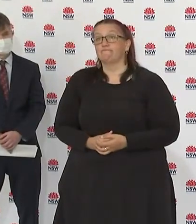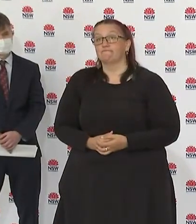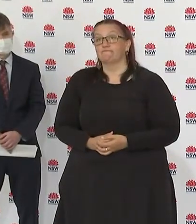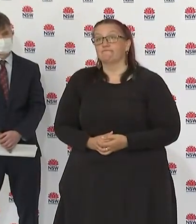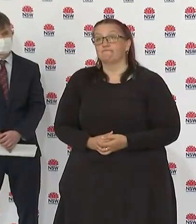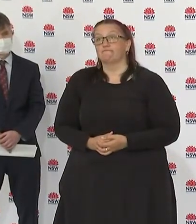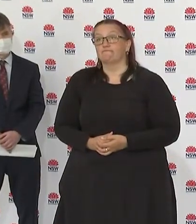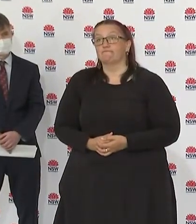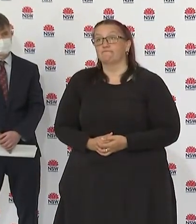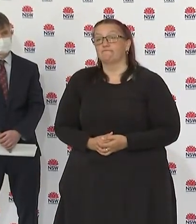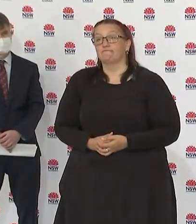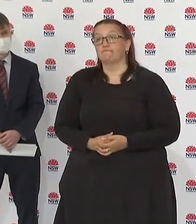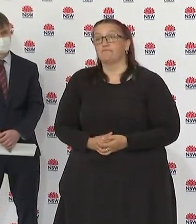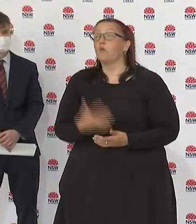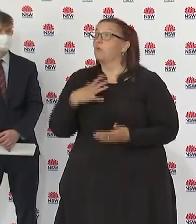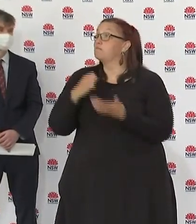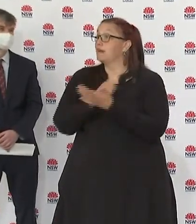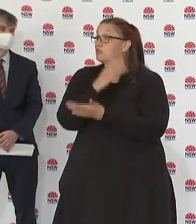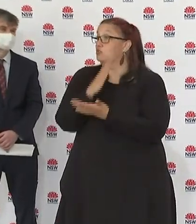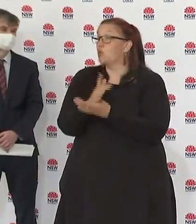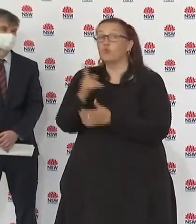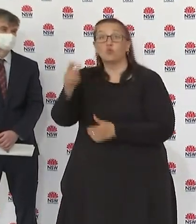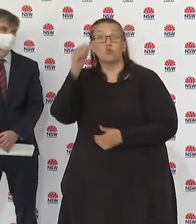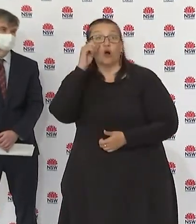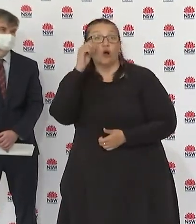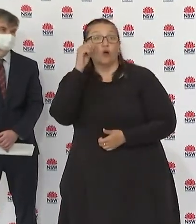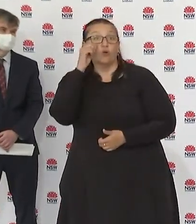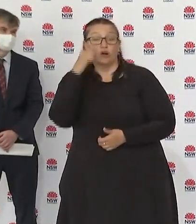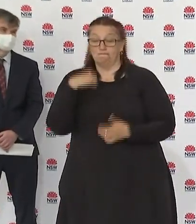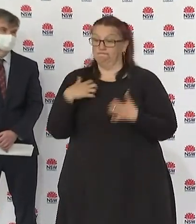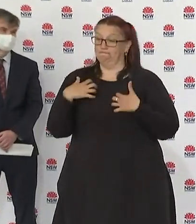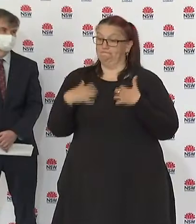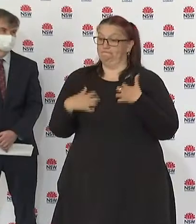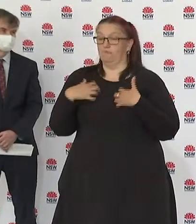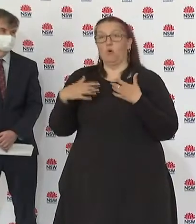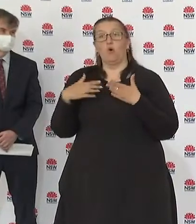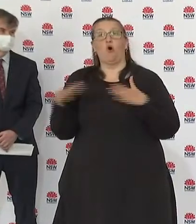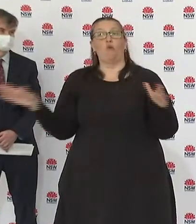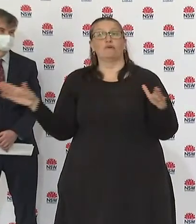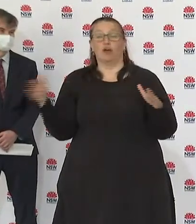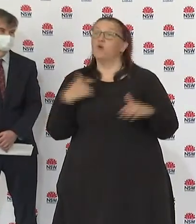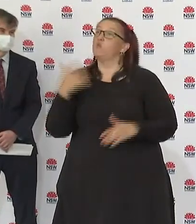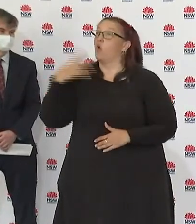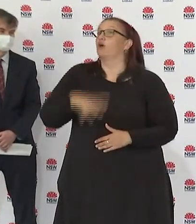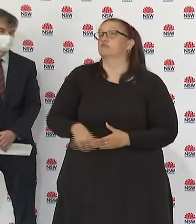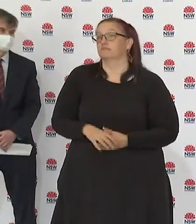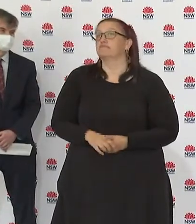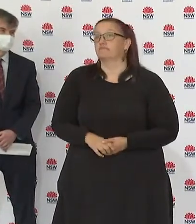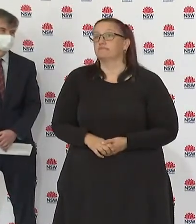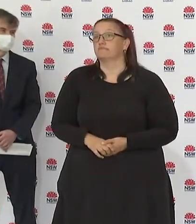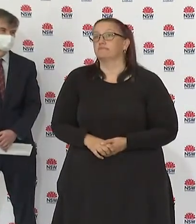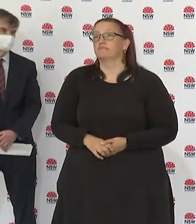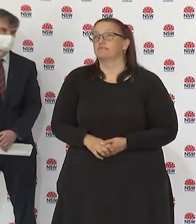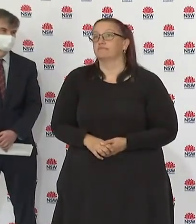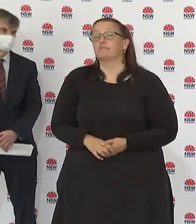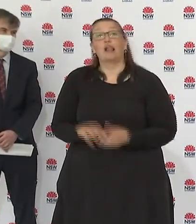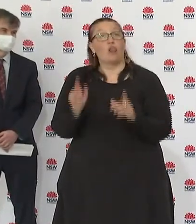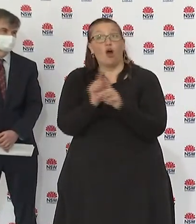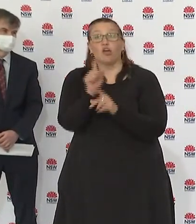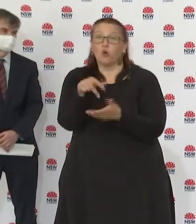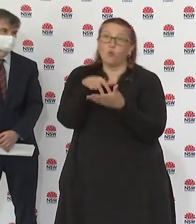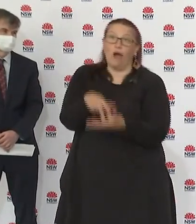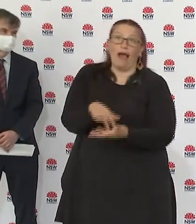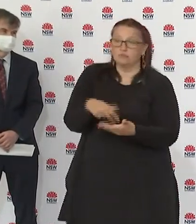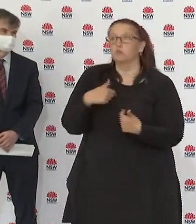South Wales that along with them, I'm looking forward to the day when we can live as freely as we did before this outbreak. And that is